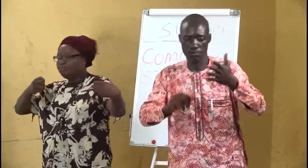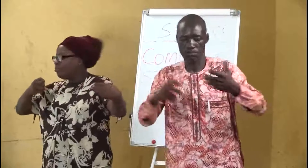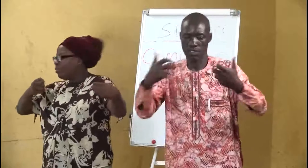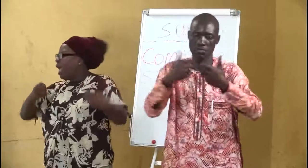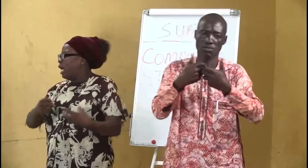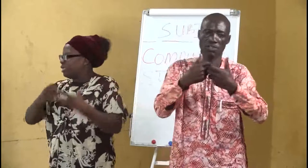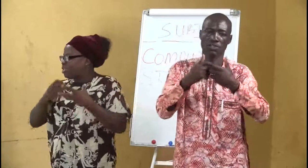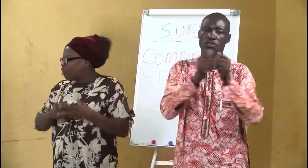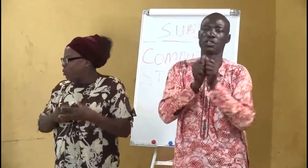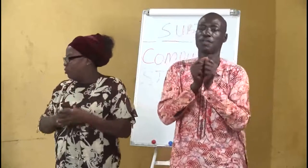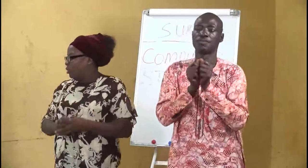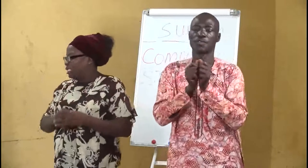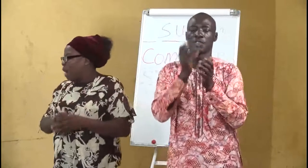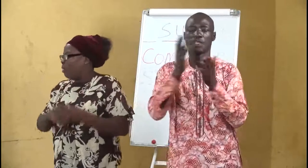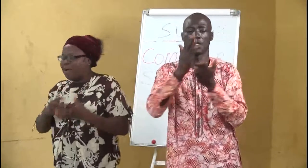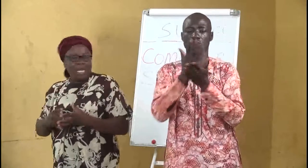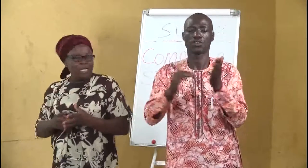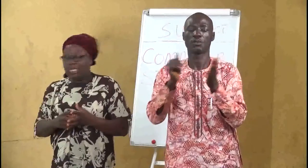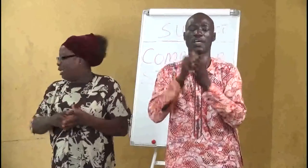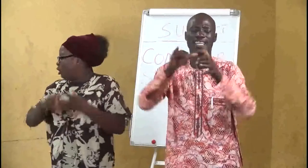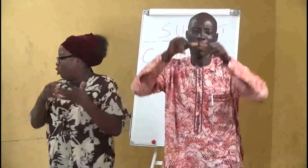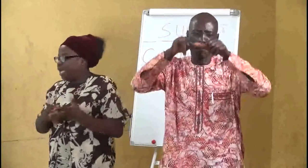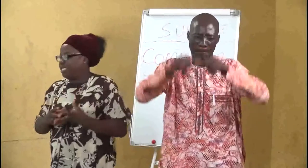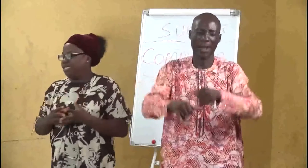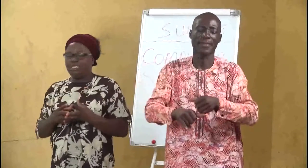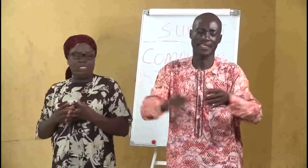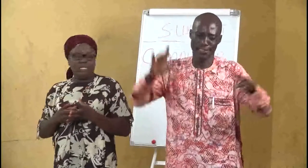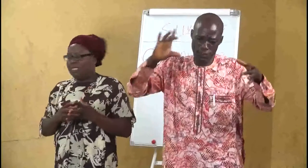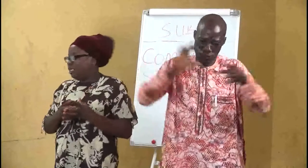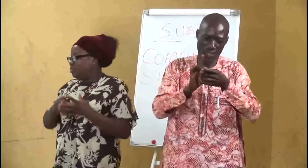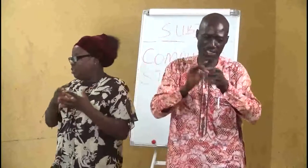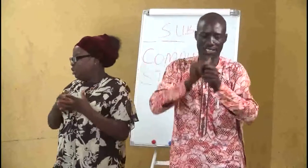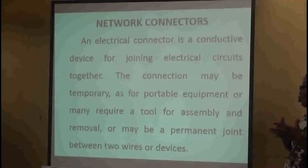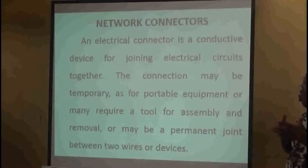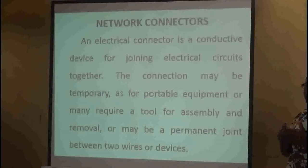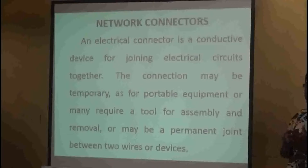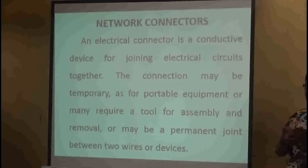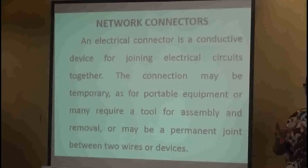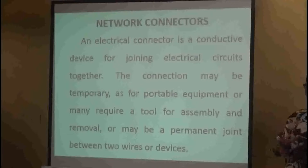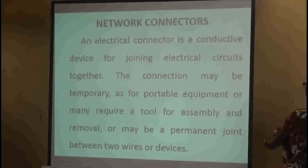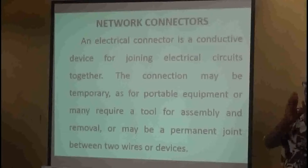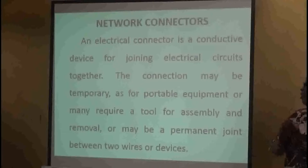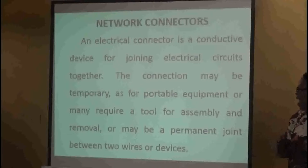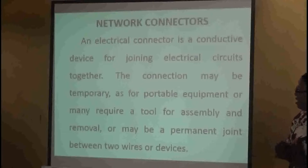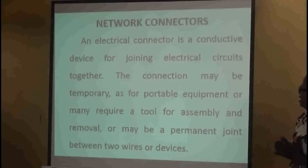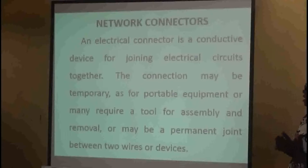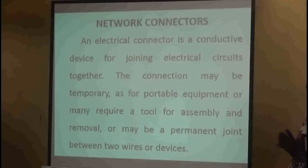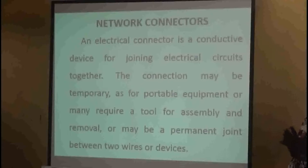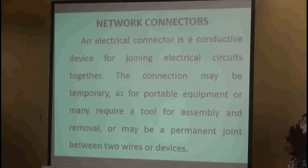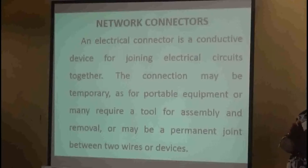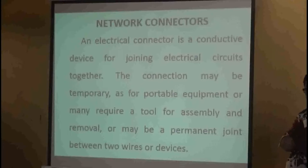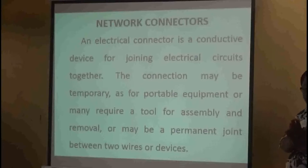them. And there are some that are permanently connected between two wires or